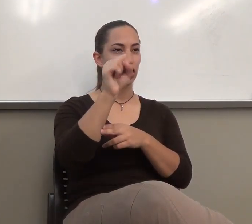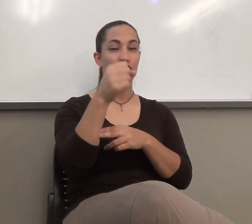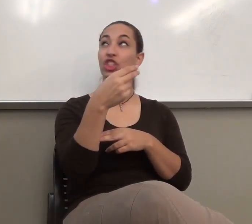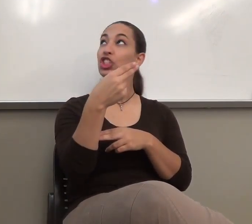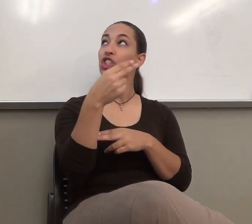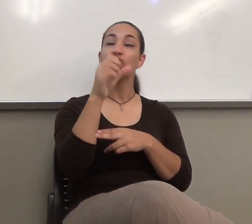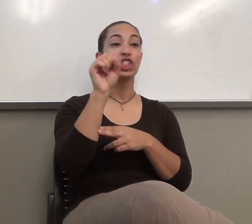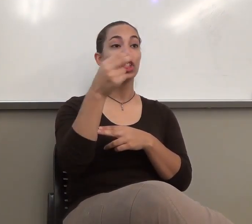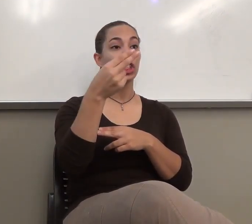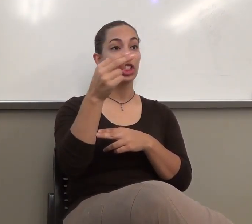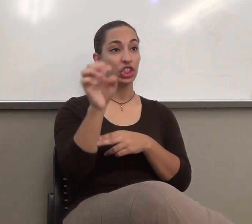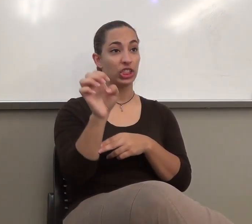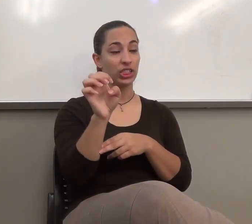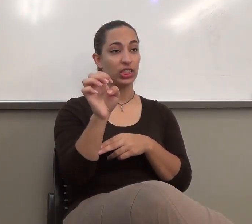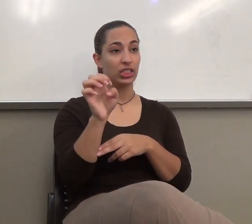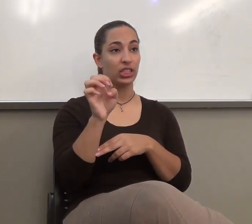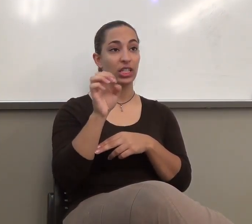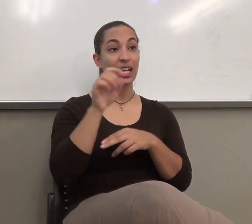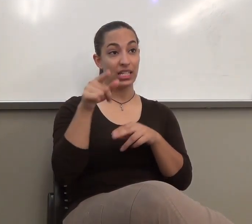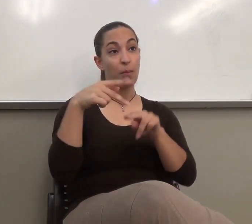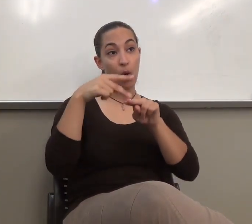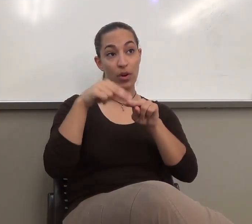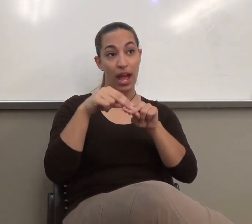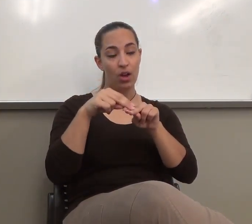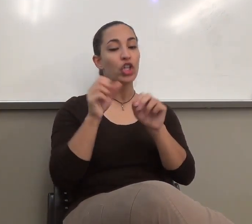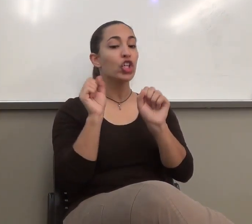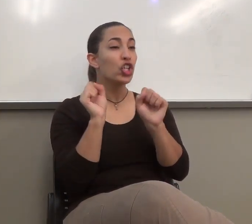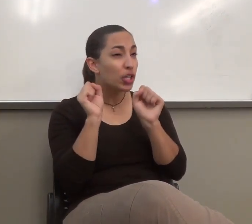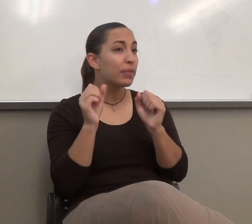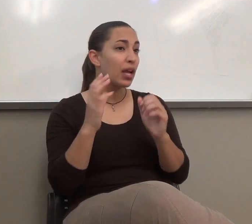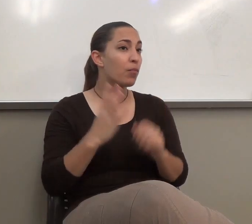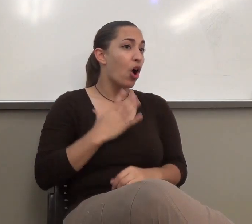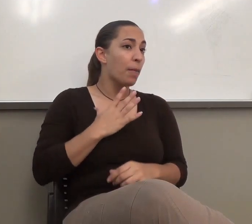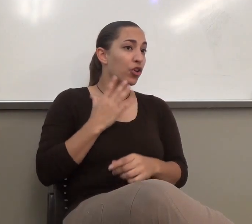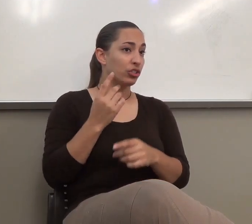right? It could be this. It could be a common noun.